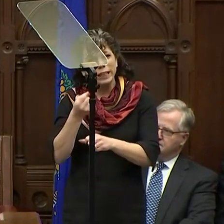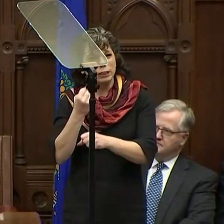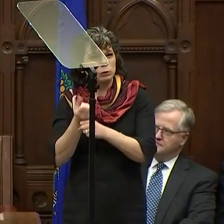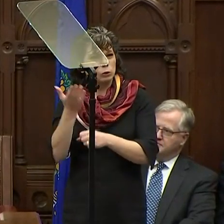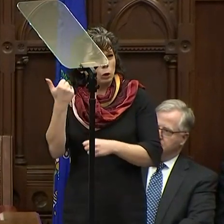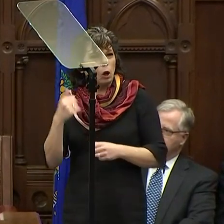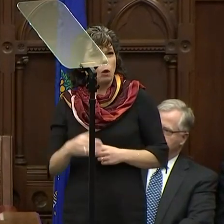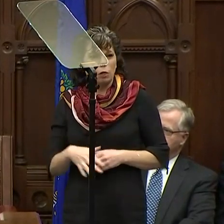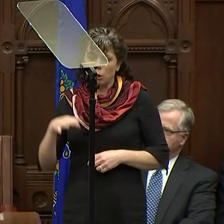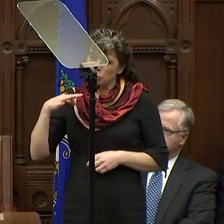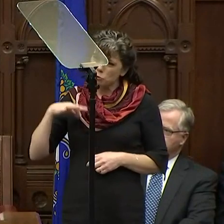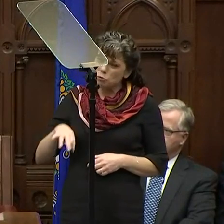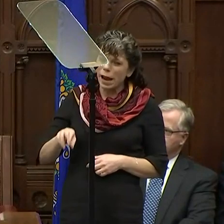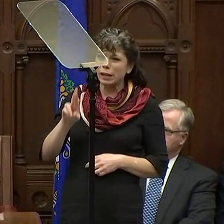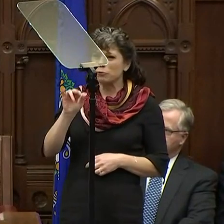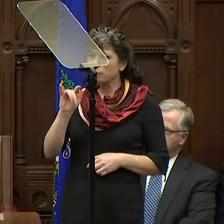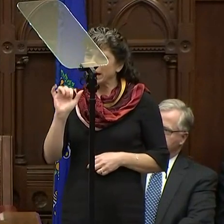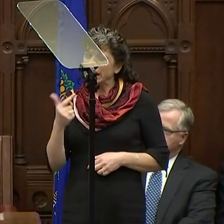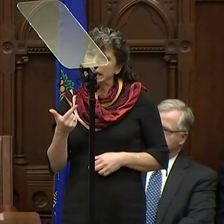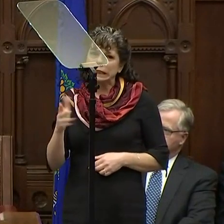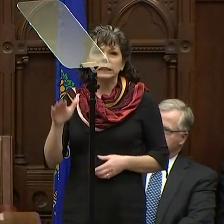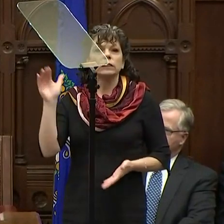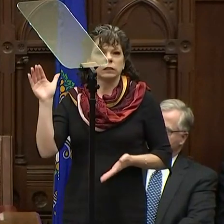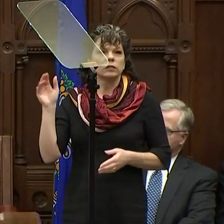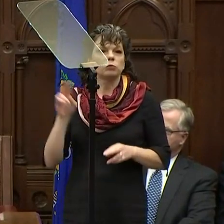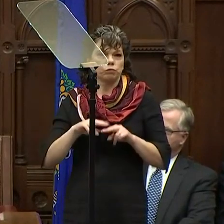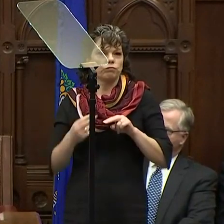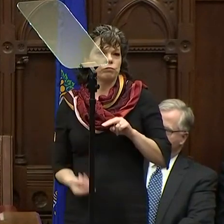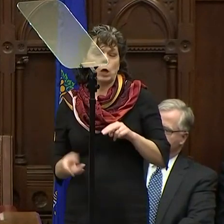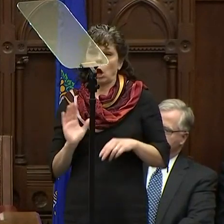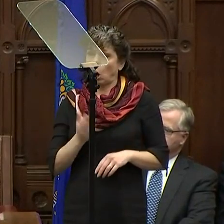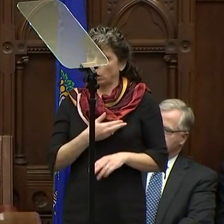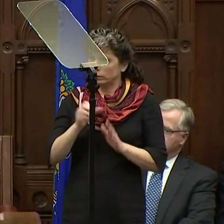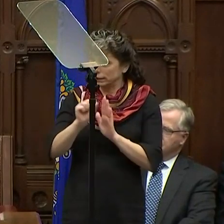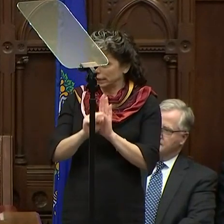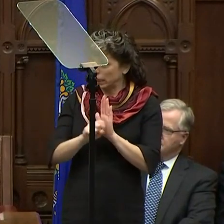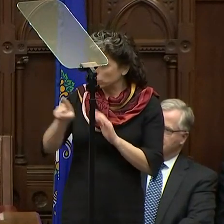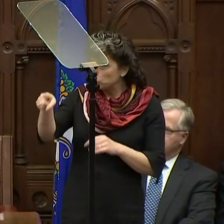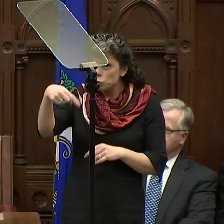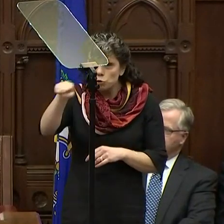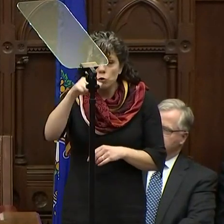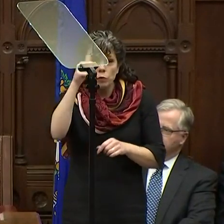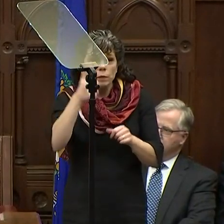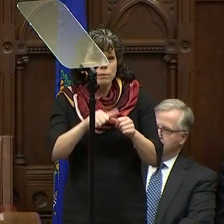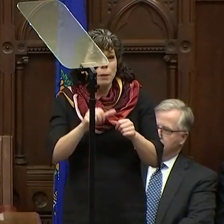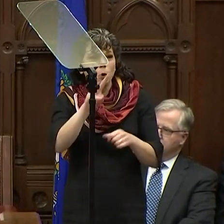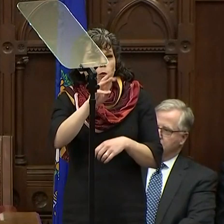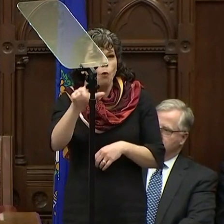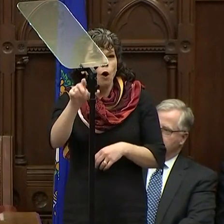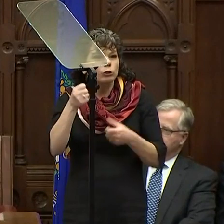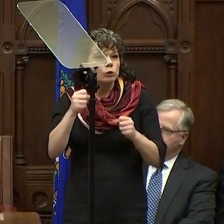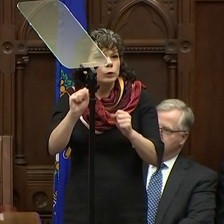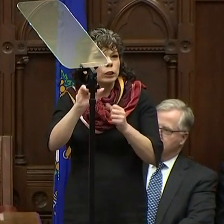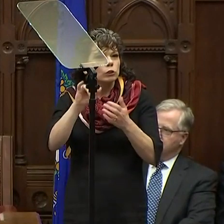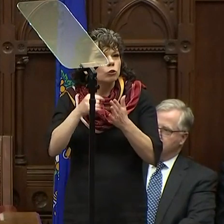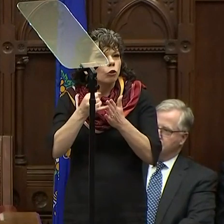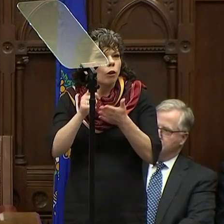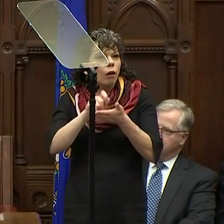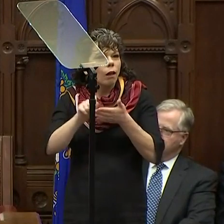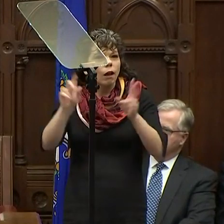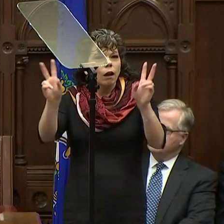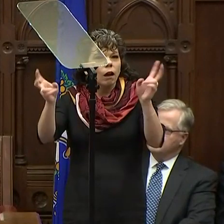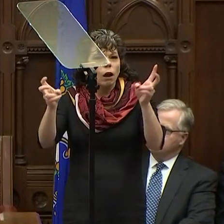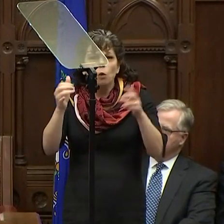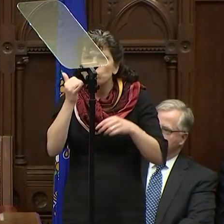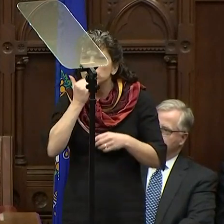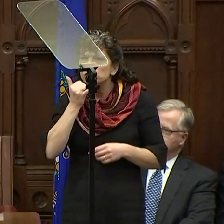the credit rating agencies downgraded our state. You may remember that headline in the Wall Street Journal, quote, "What's the